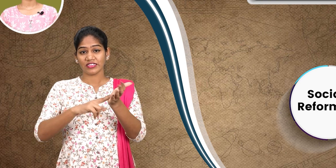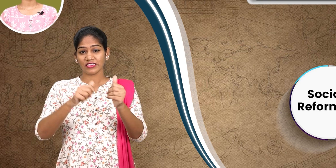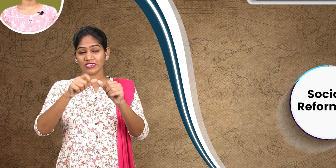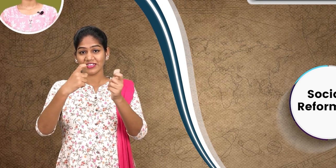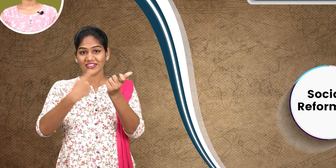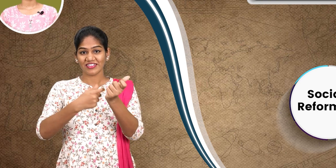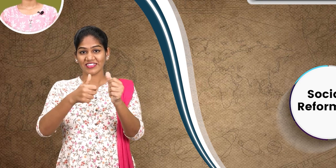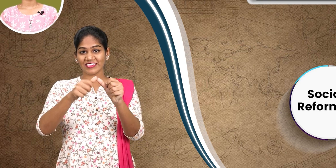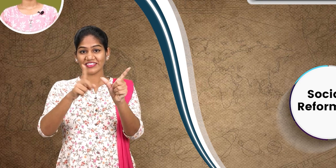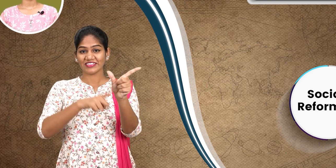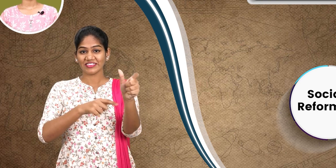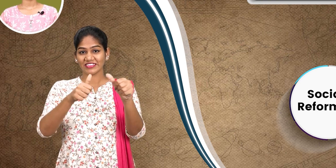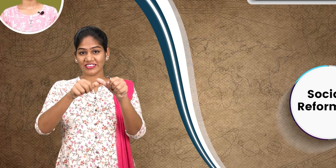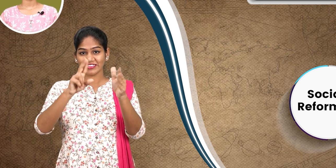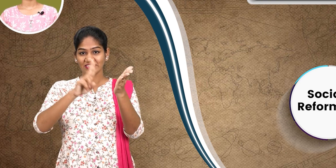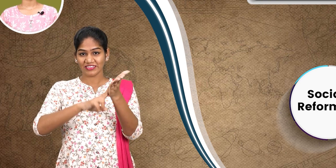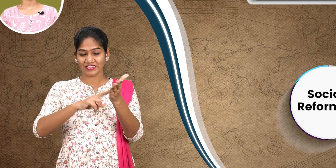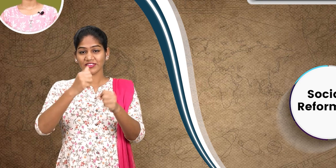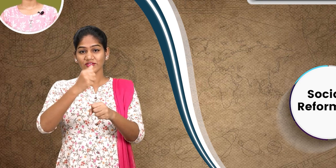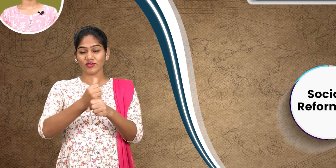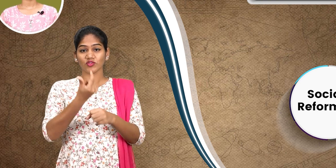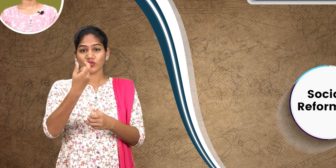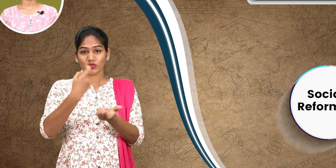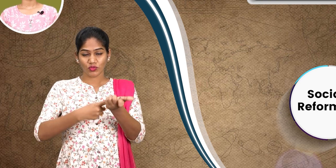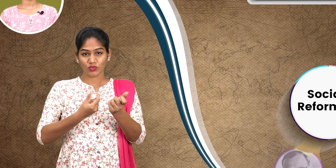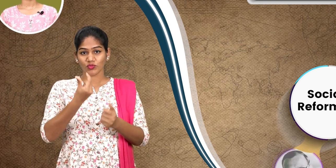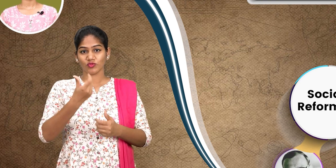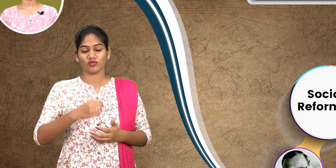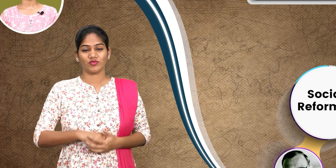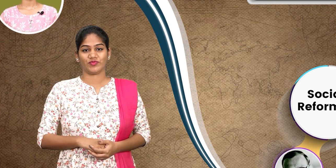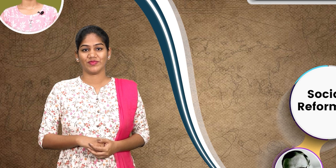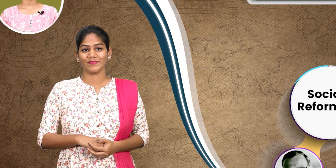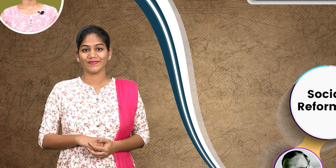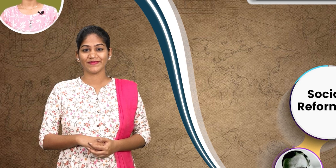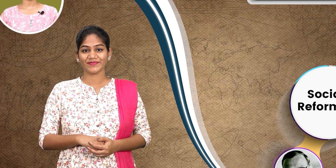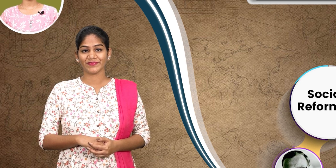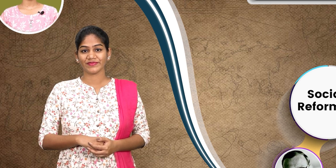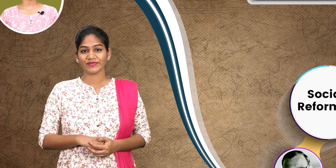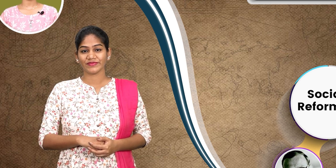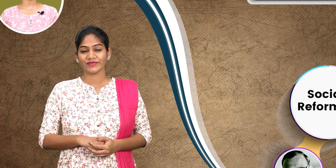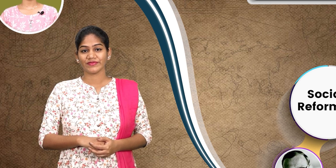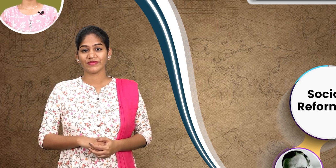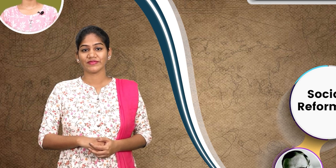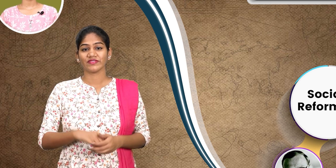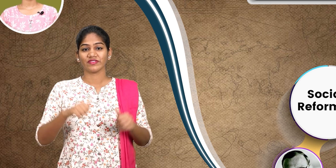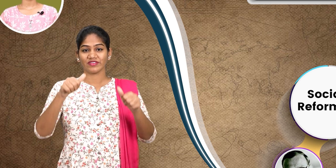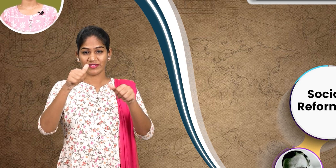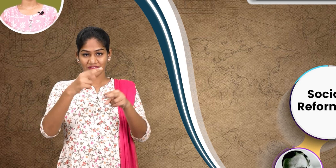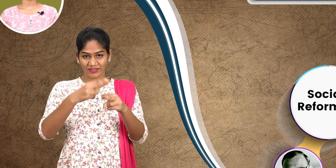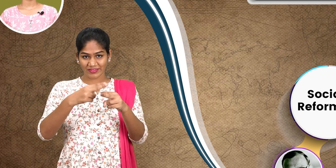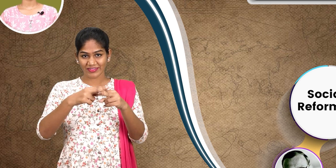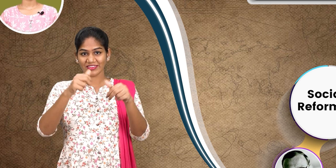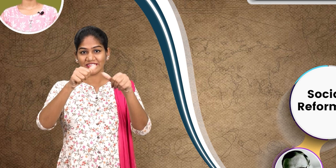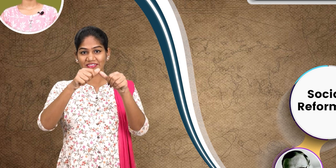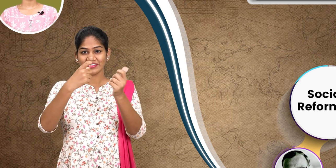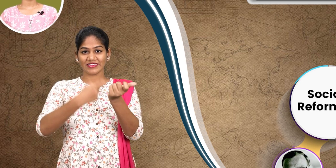Arigeswami, Narayanguru, Narayanguru,